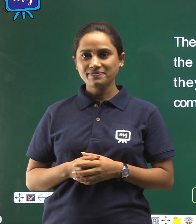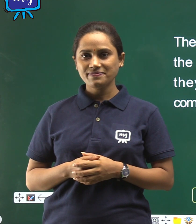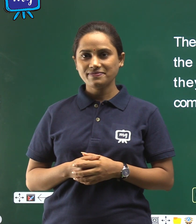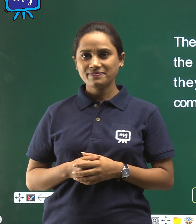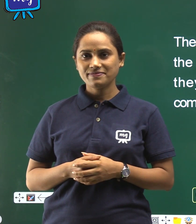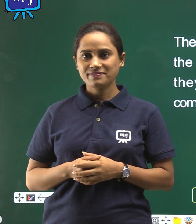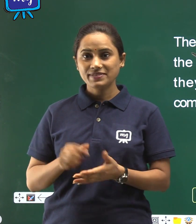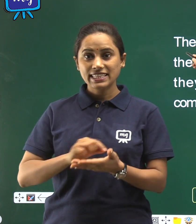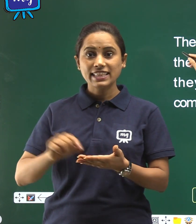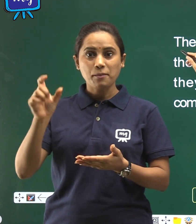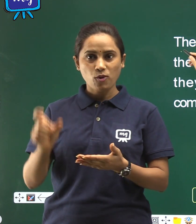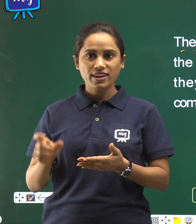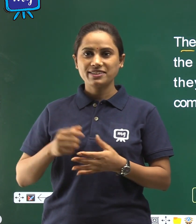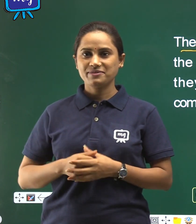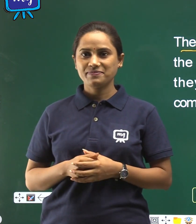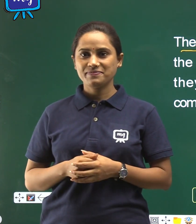The poet